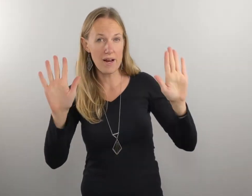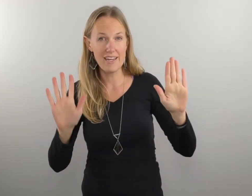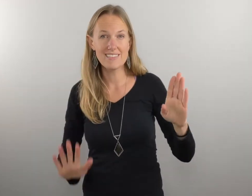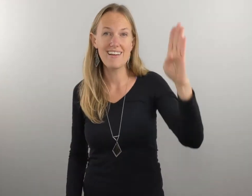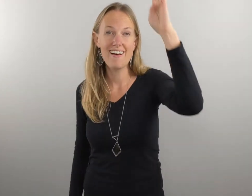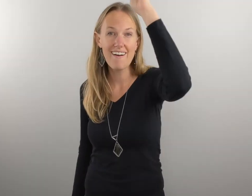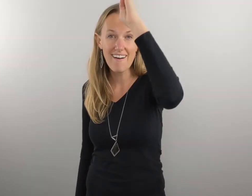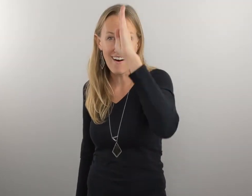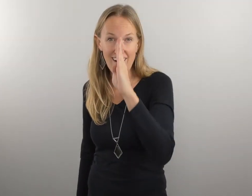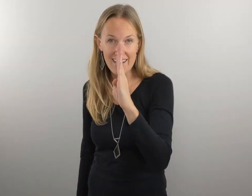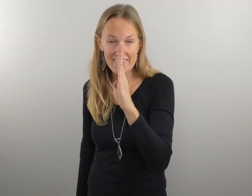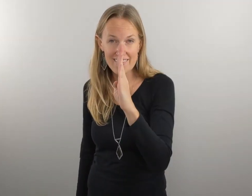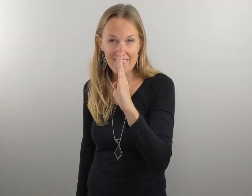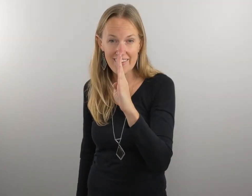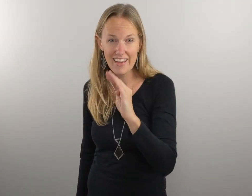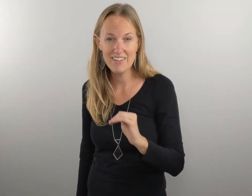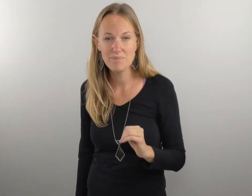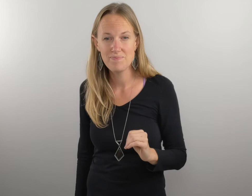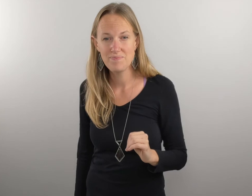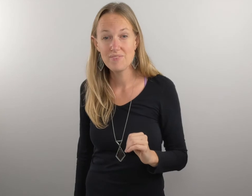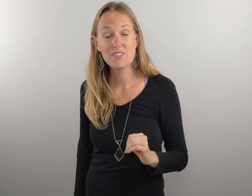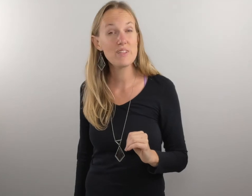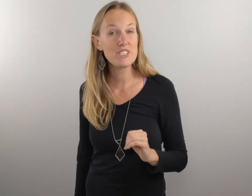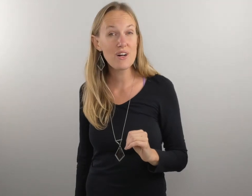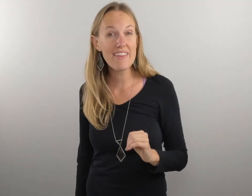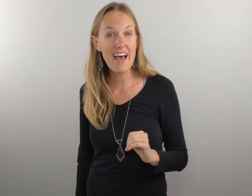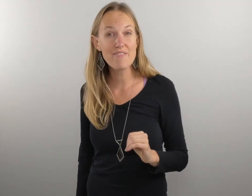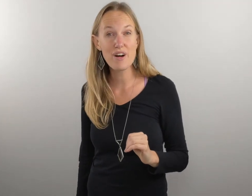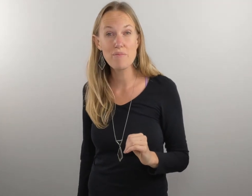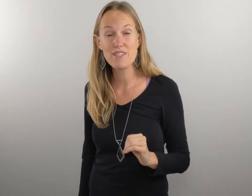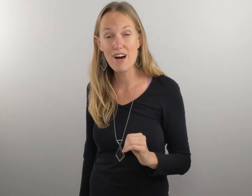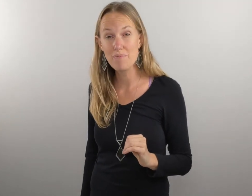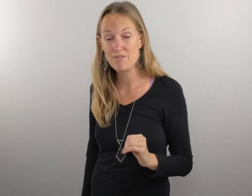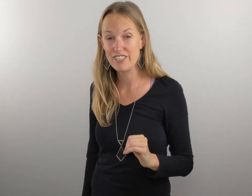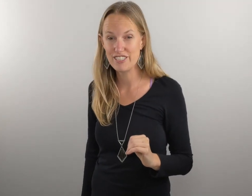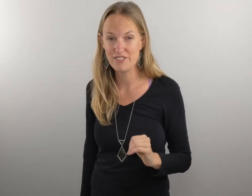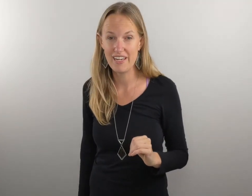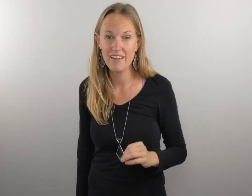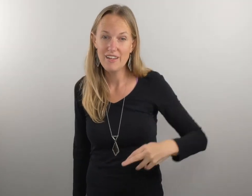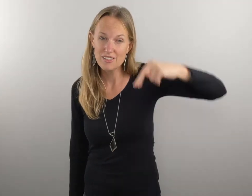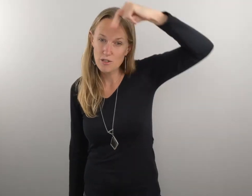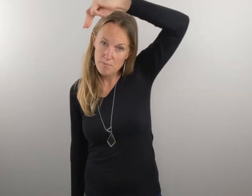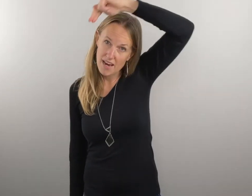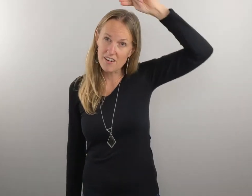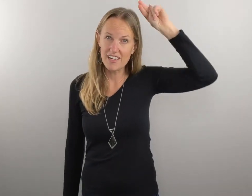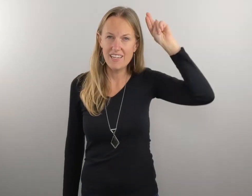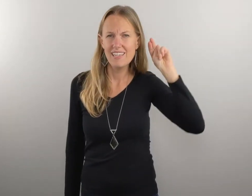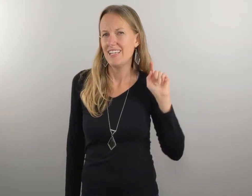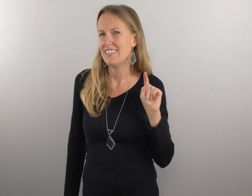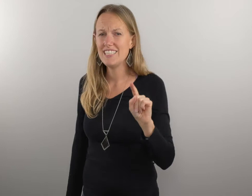great God. Okay? So let's try that from the top of verse 3. So Mary, did